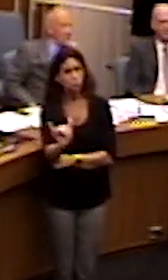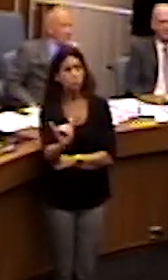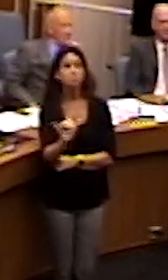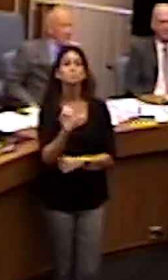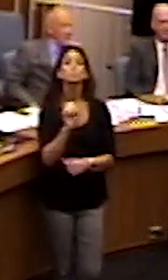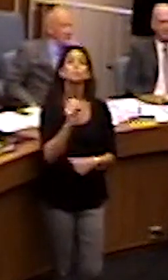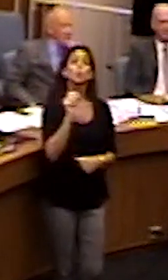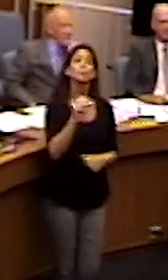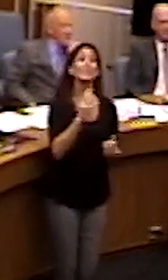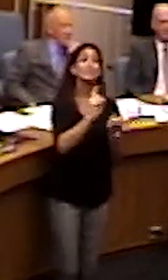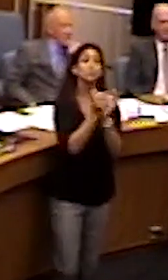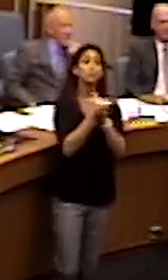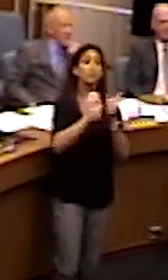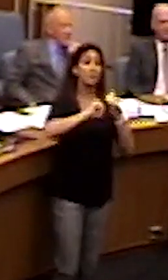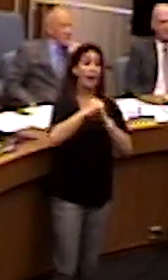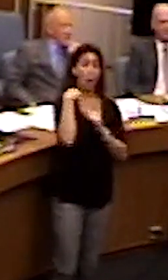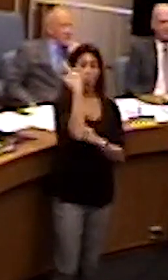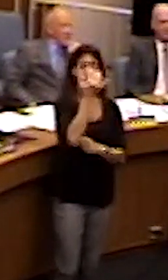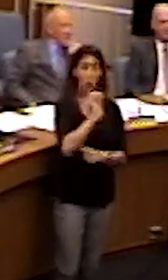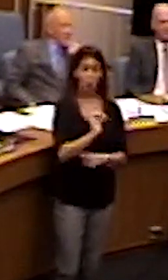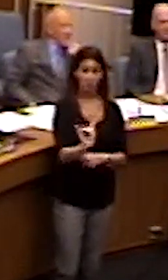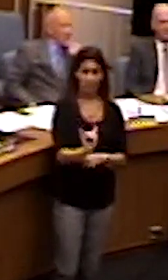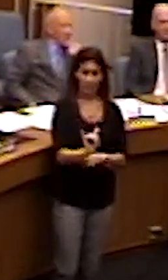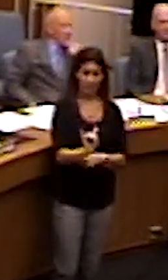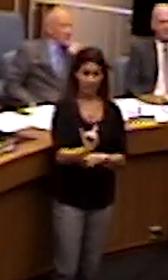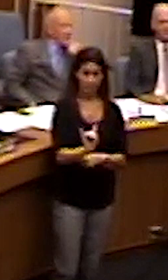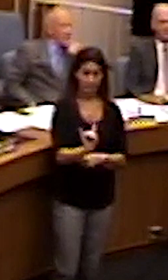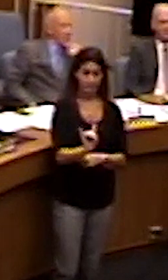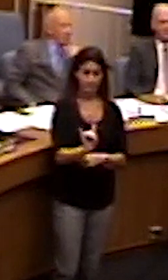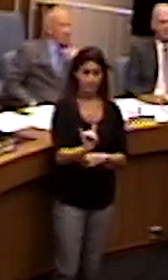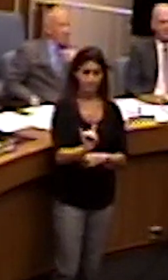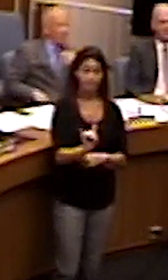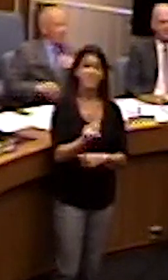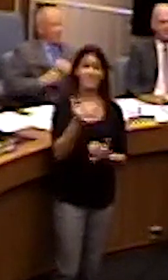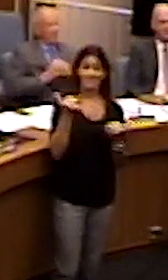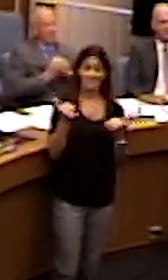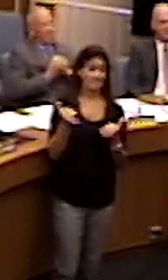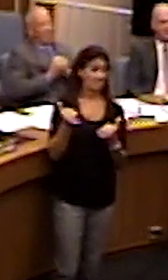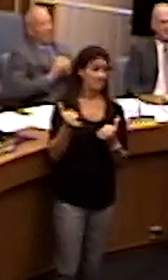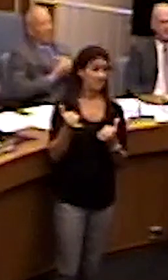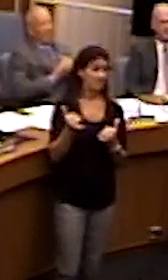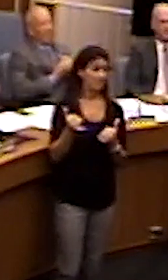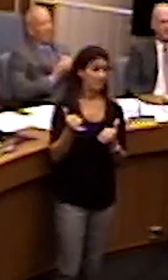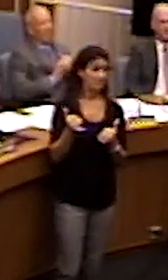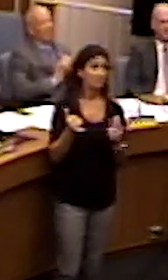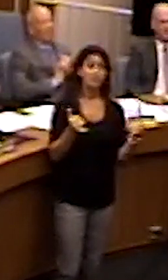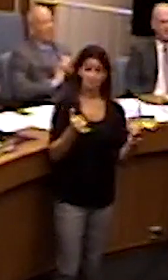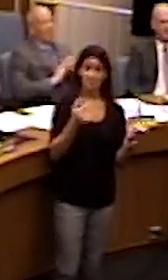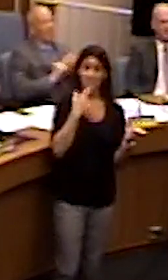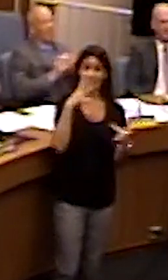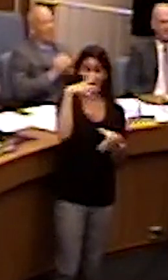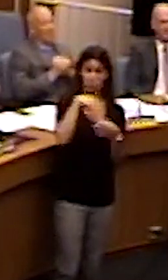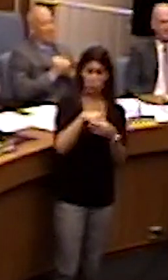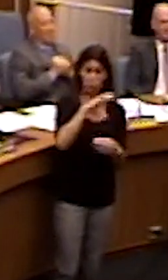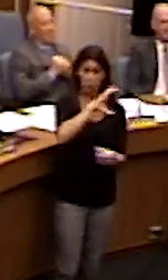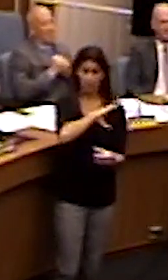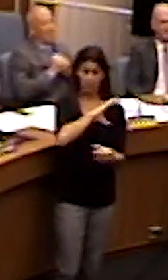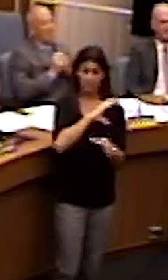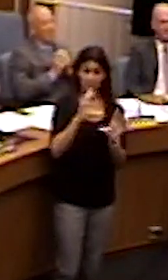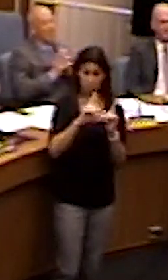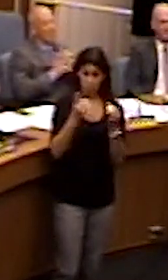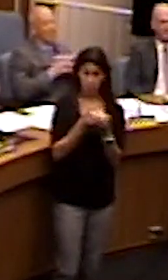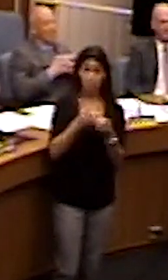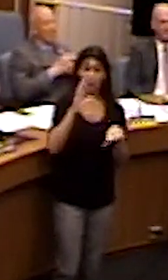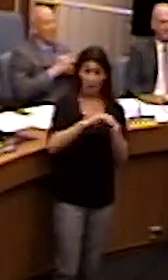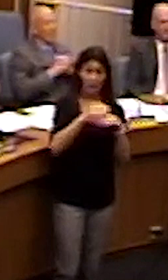So they changed the look of the posters. This time around, they even wrote, including police departments, on the